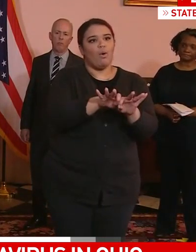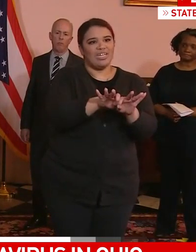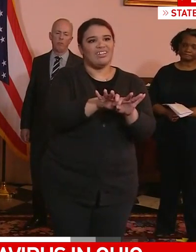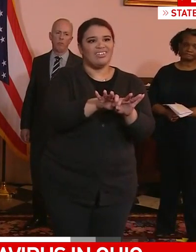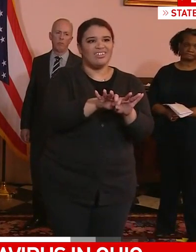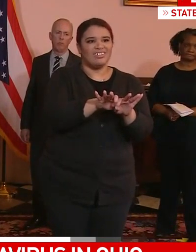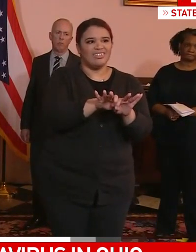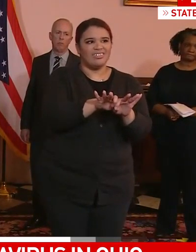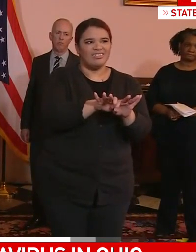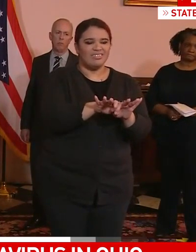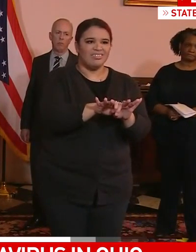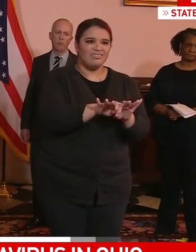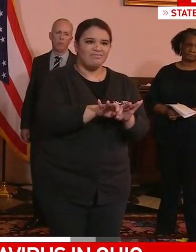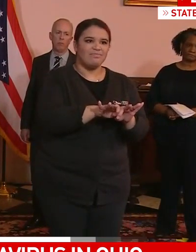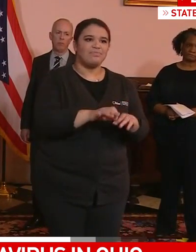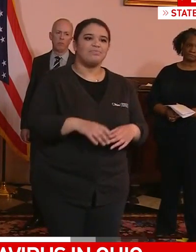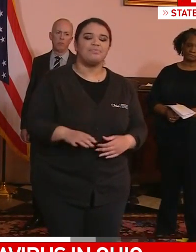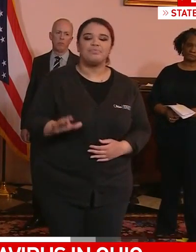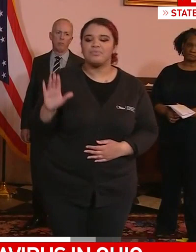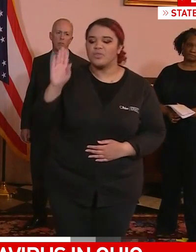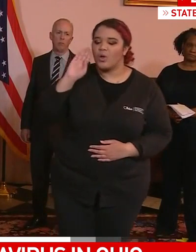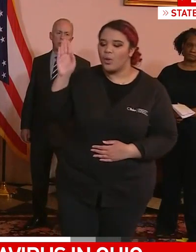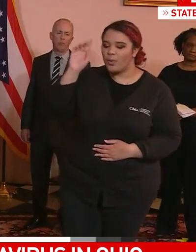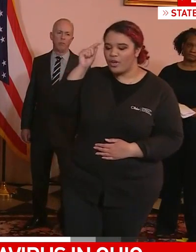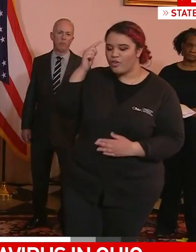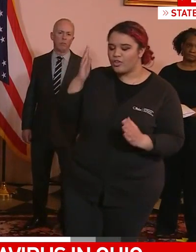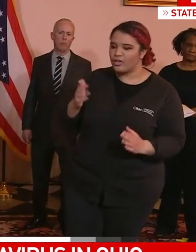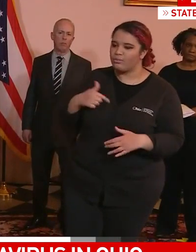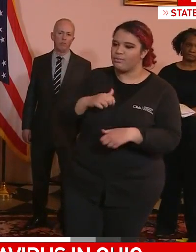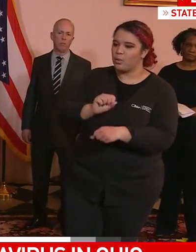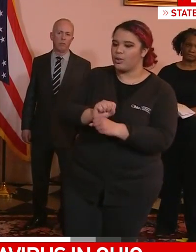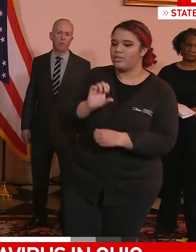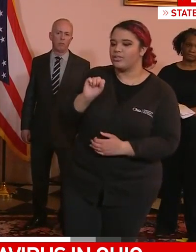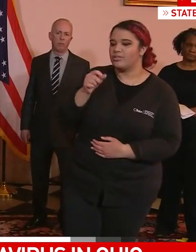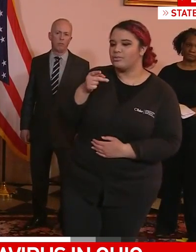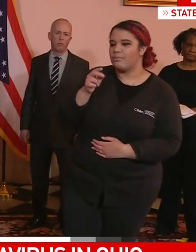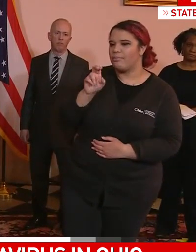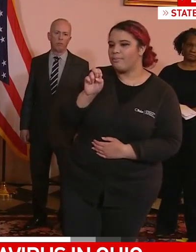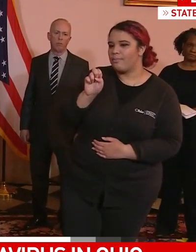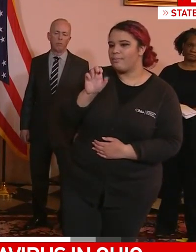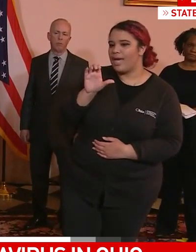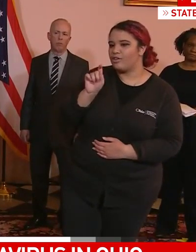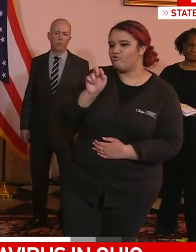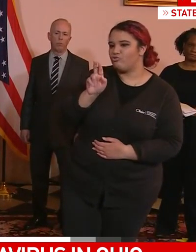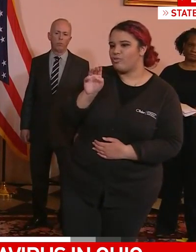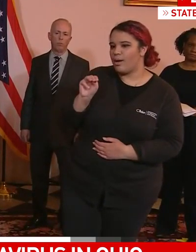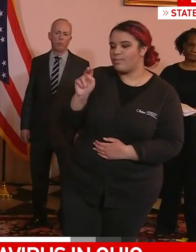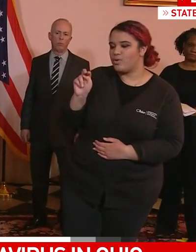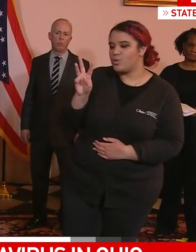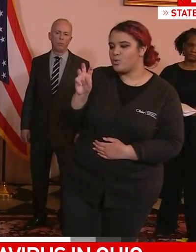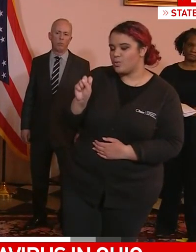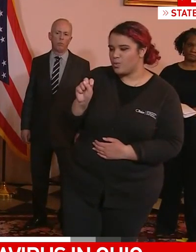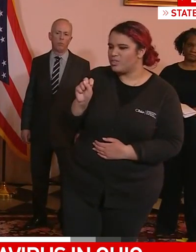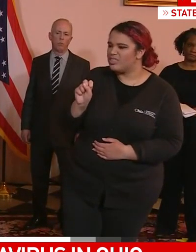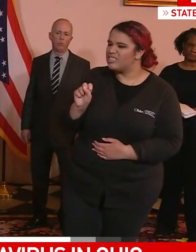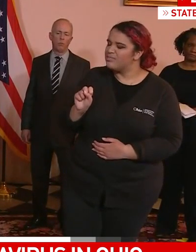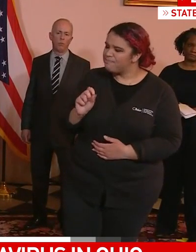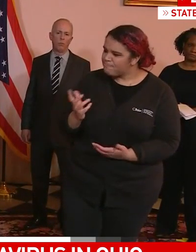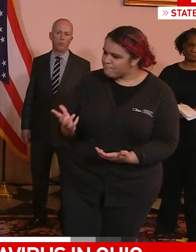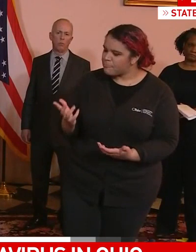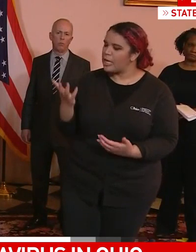know. Hi, Governor. Molly Martinez, Spectrum News. I'm wondering if you could just talk a little bit about last night and sort of